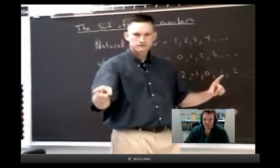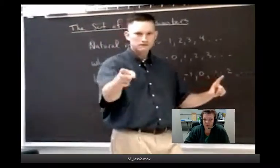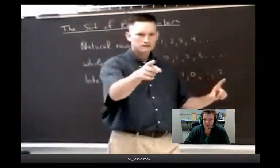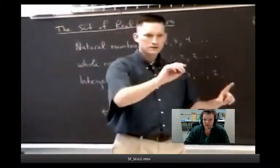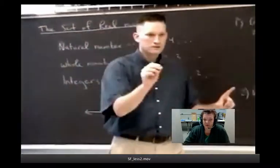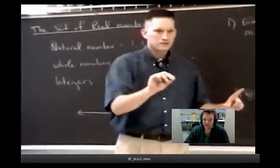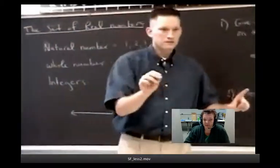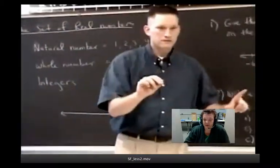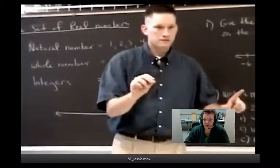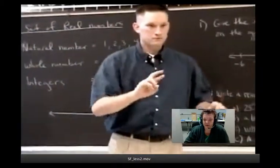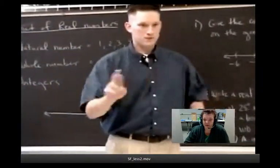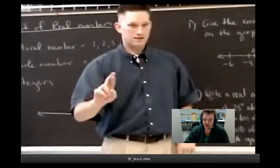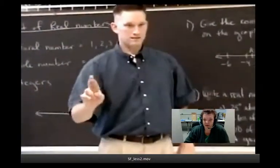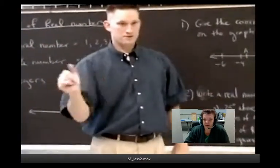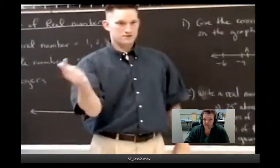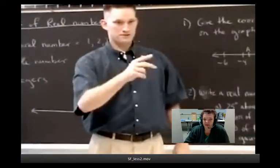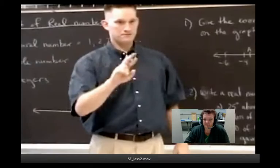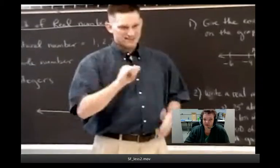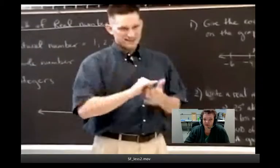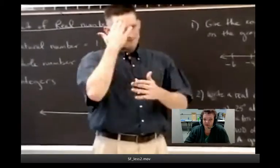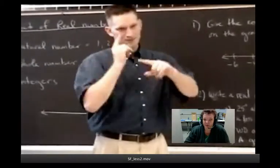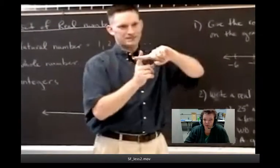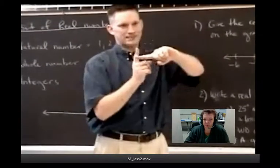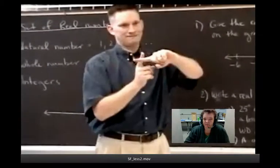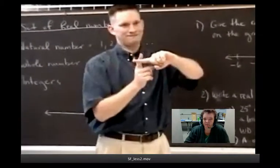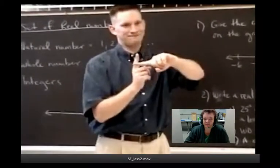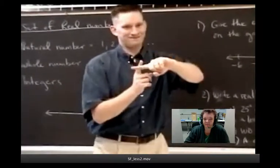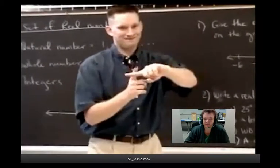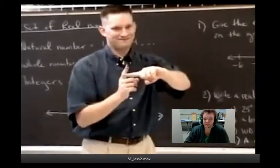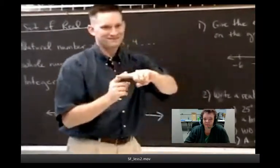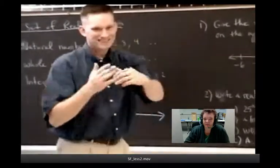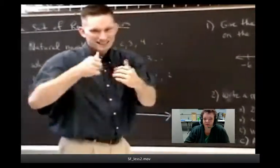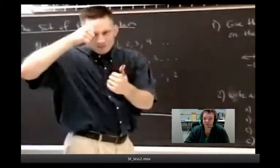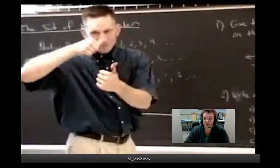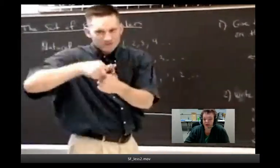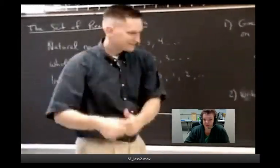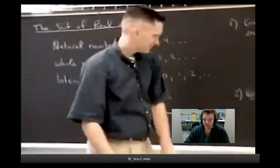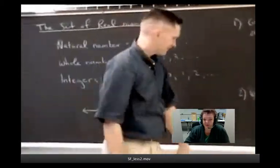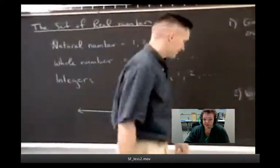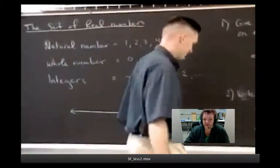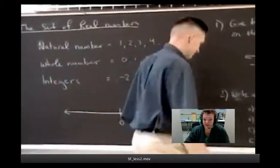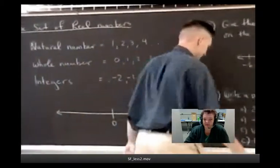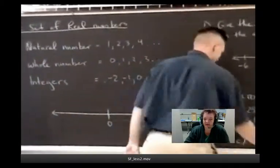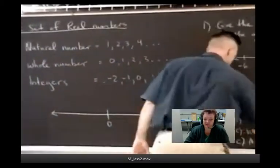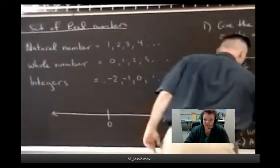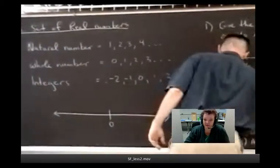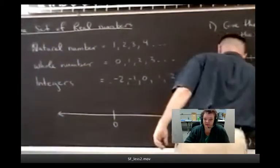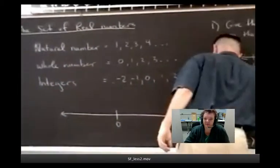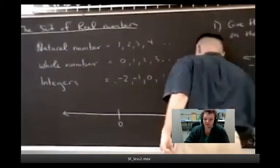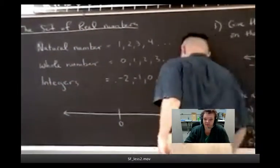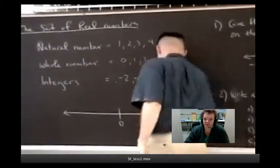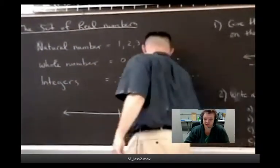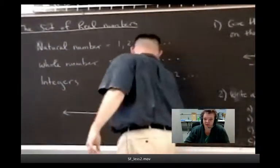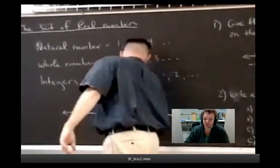to the left on the line? To the left of 0 is going to be what? To the right is always positive, the left is negative. I want to remember